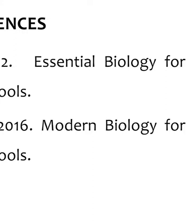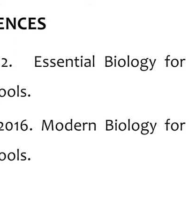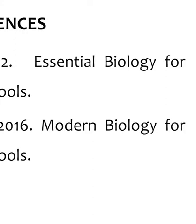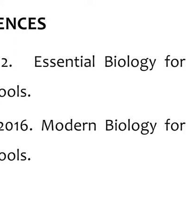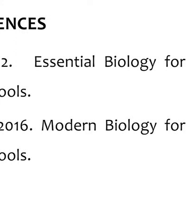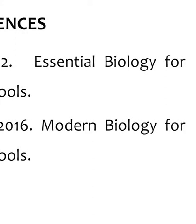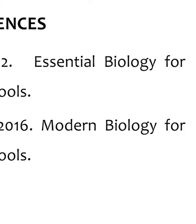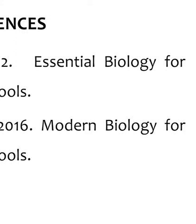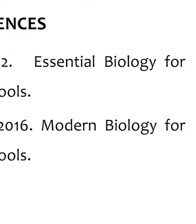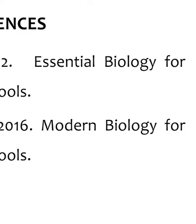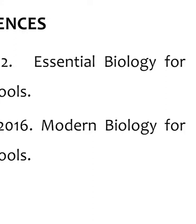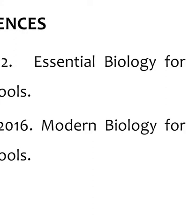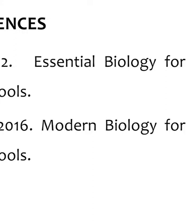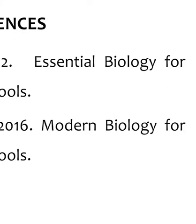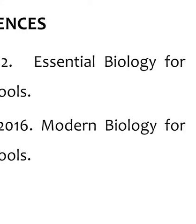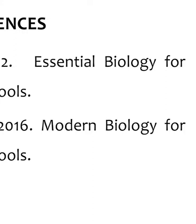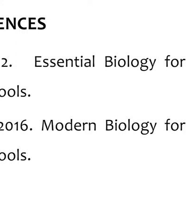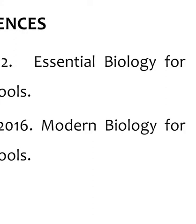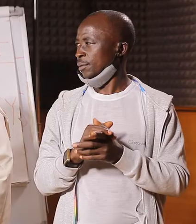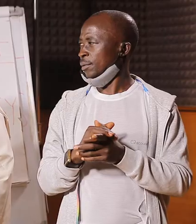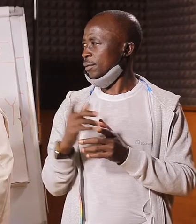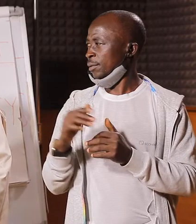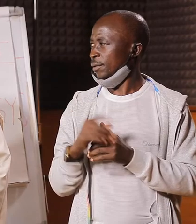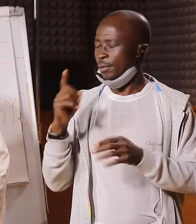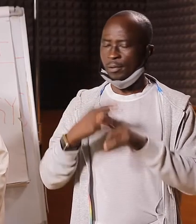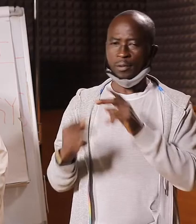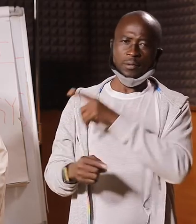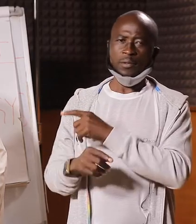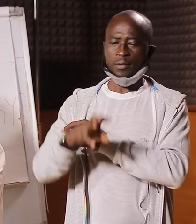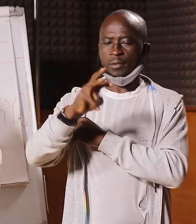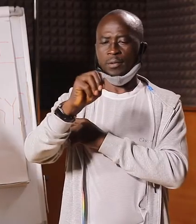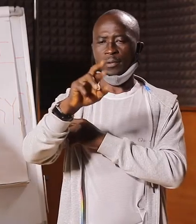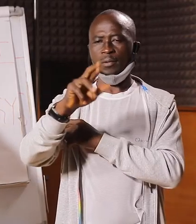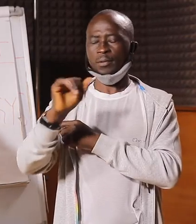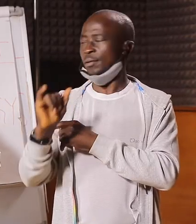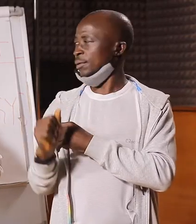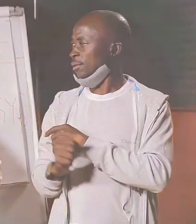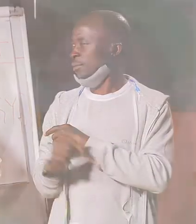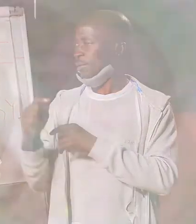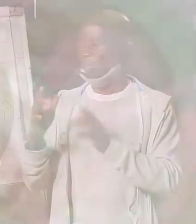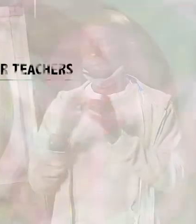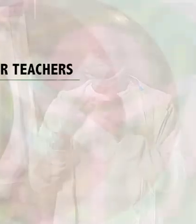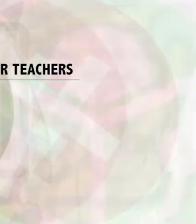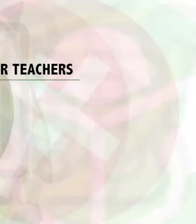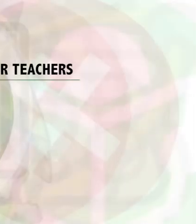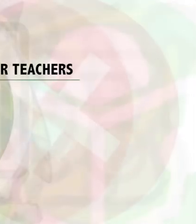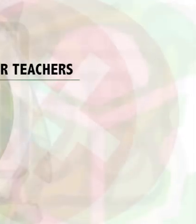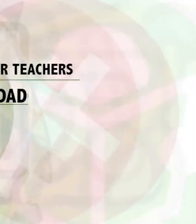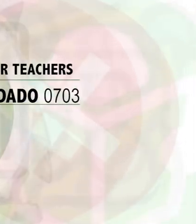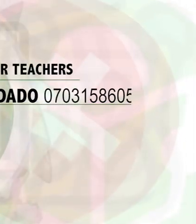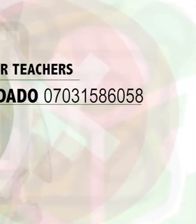able to do your assignment very well. Thank you very much. My name is Mariam Ahmed Gidado. You can contact me on this